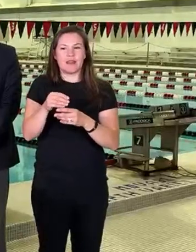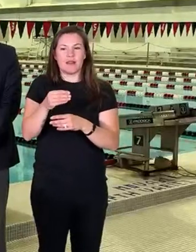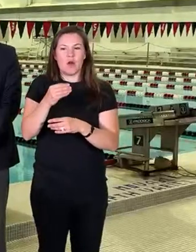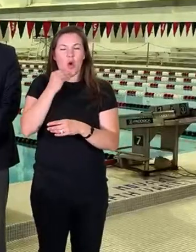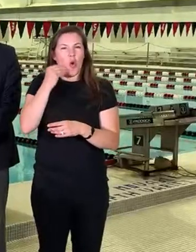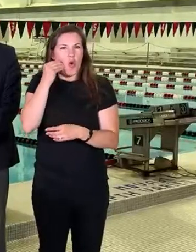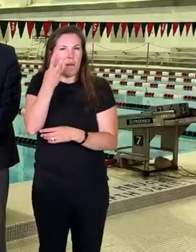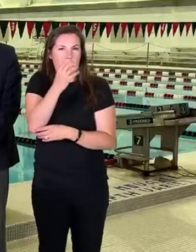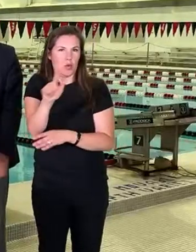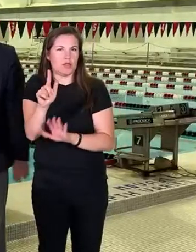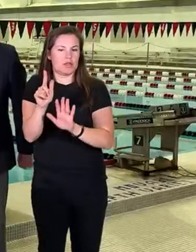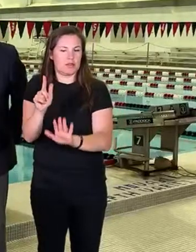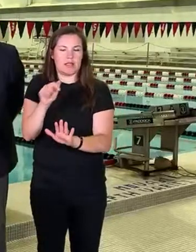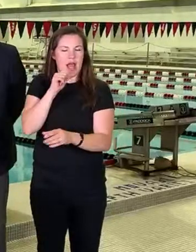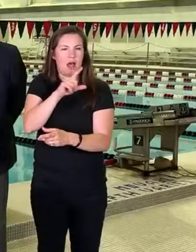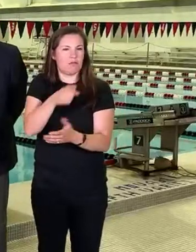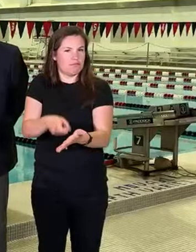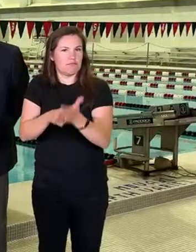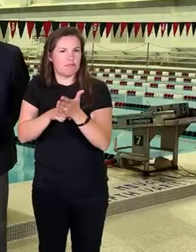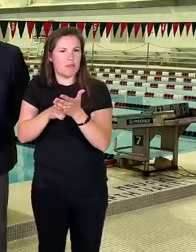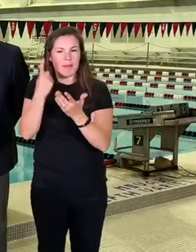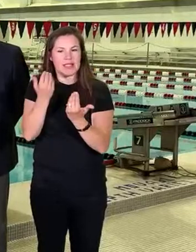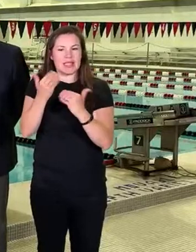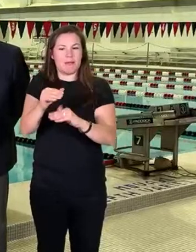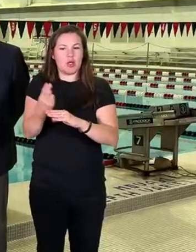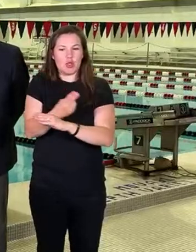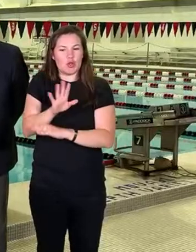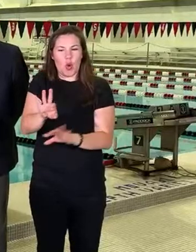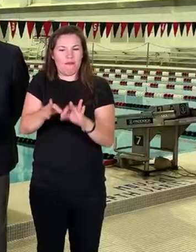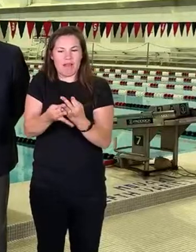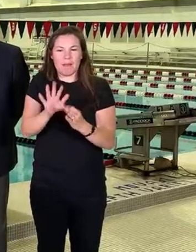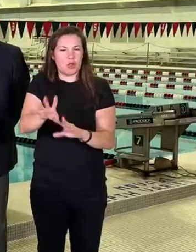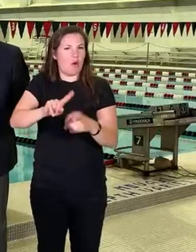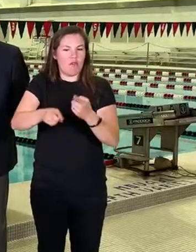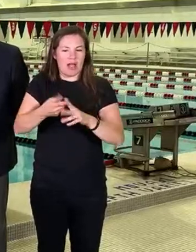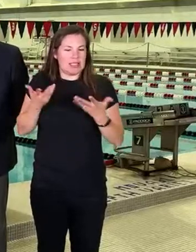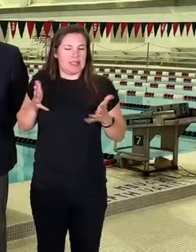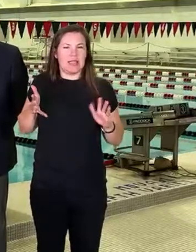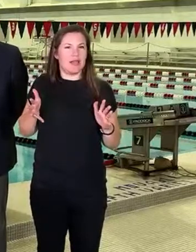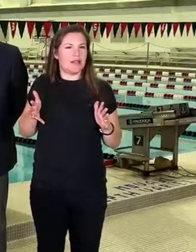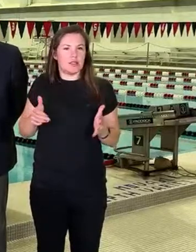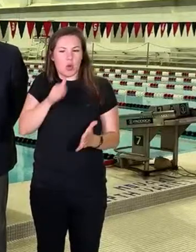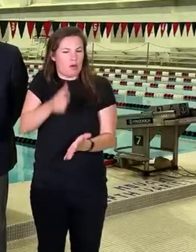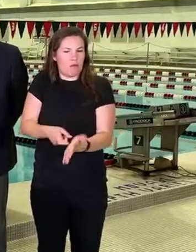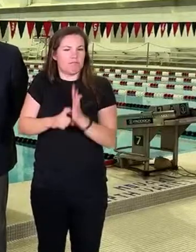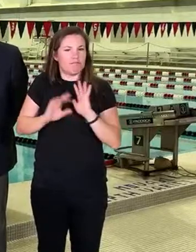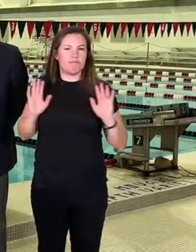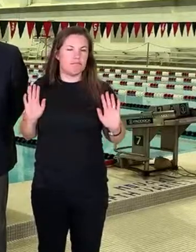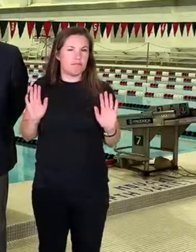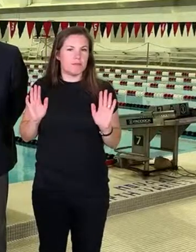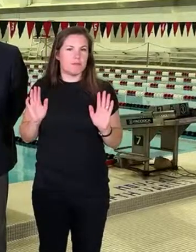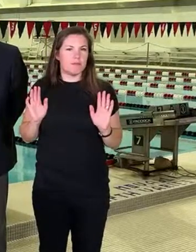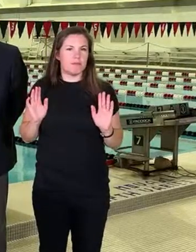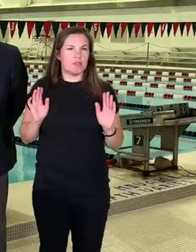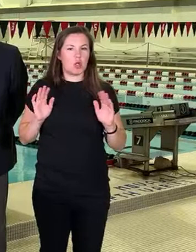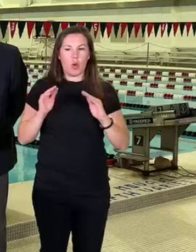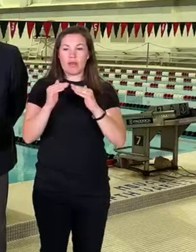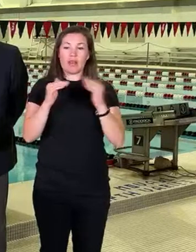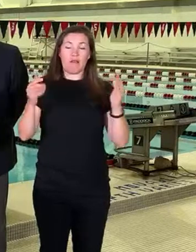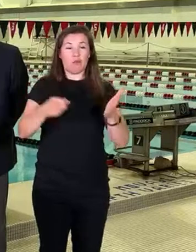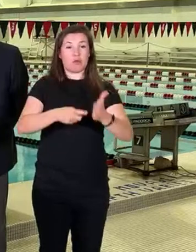pool because it's limited use to just your family and friends. So it's a different level needed